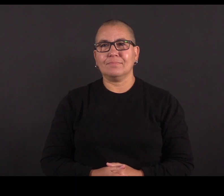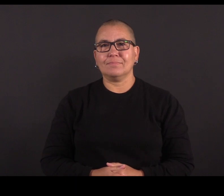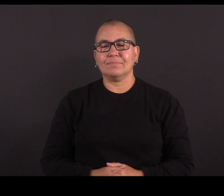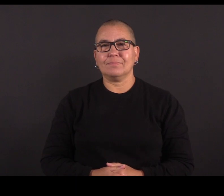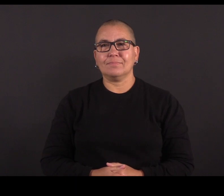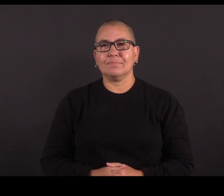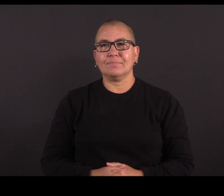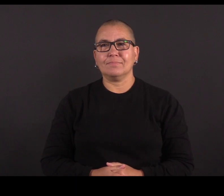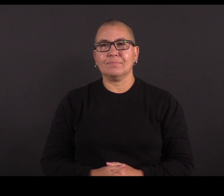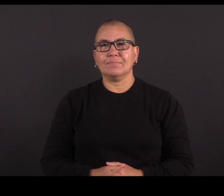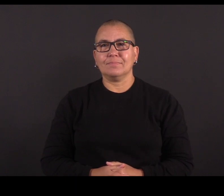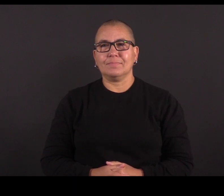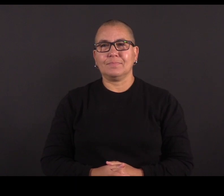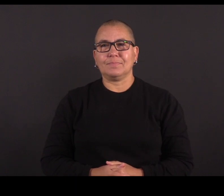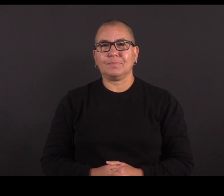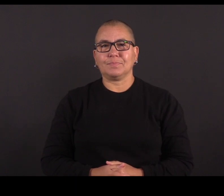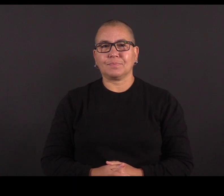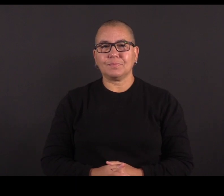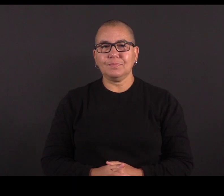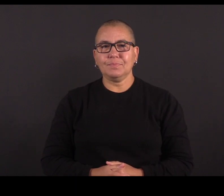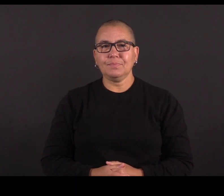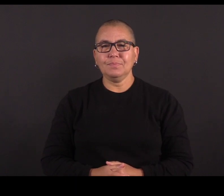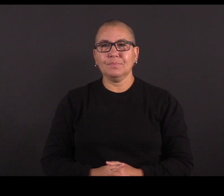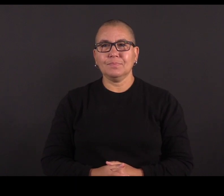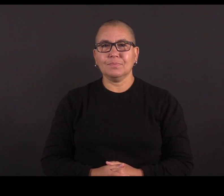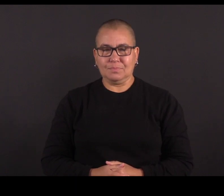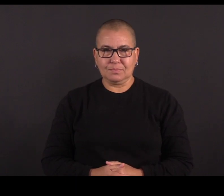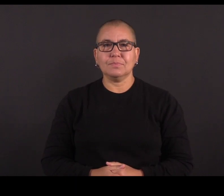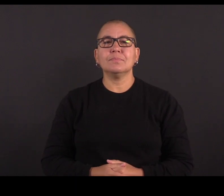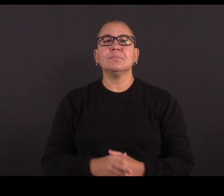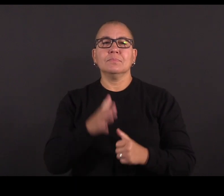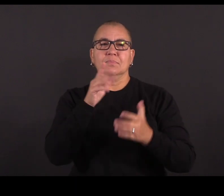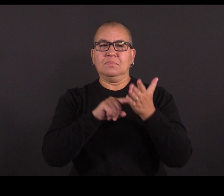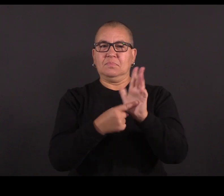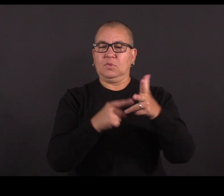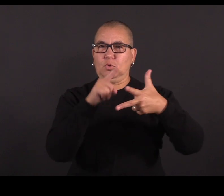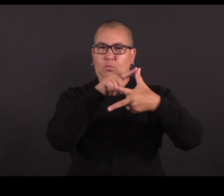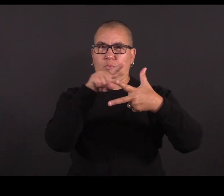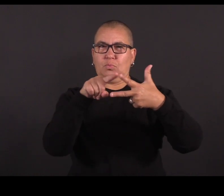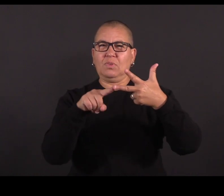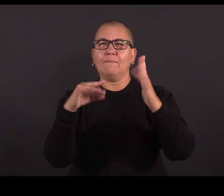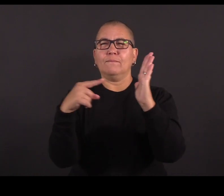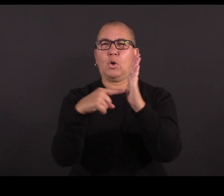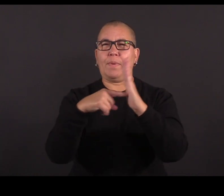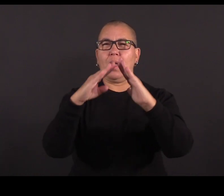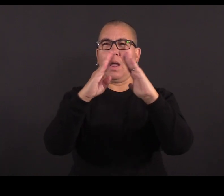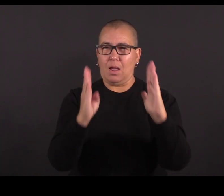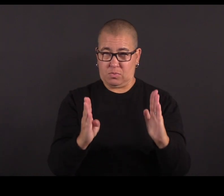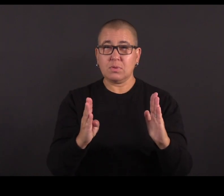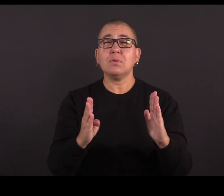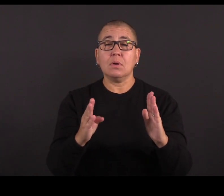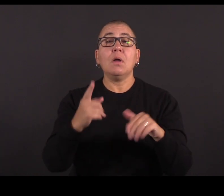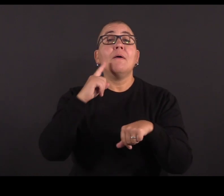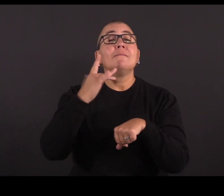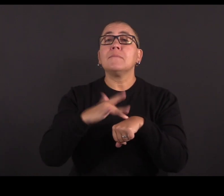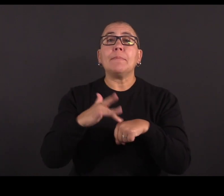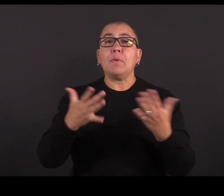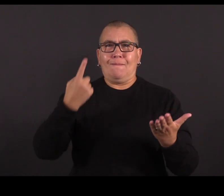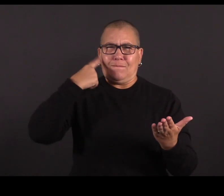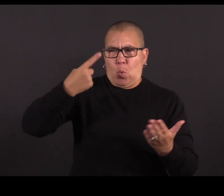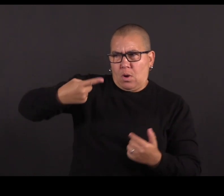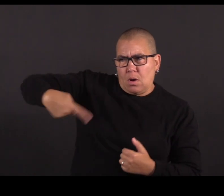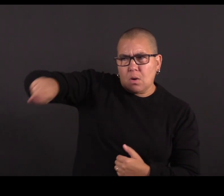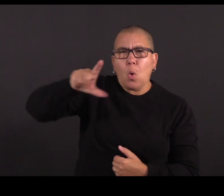Again, the three types of affordable housing models generally available to survivors of violence are